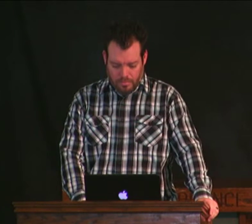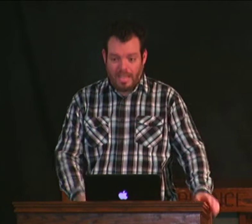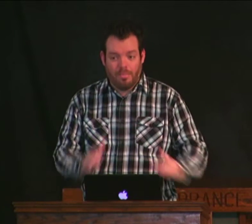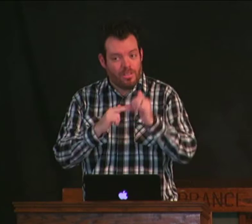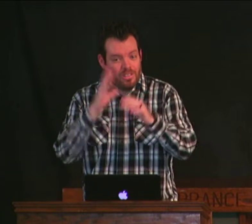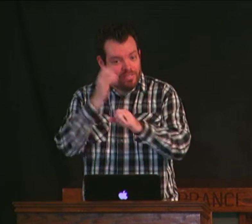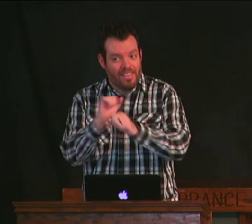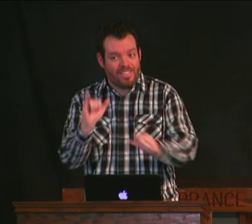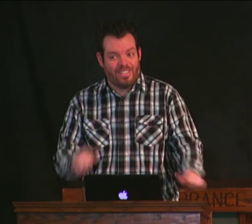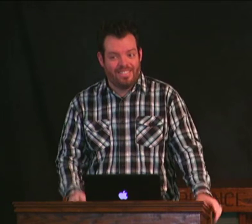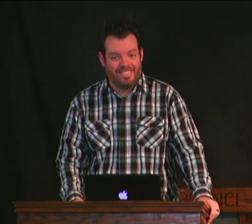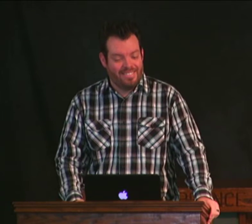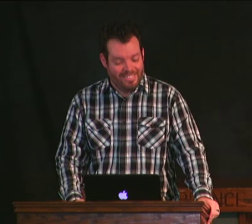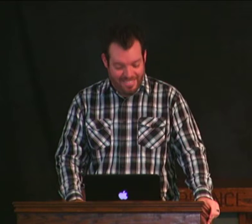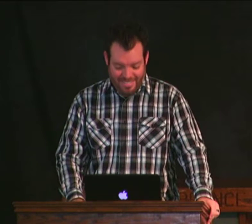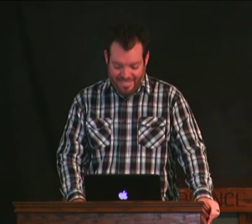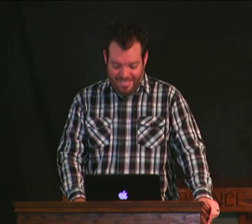And it builds your faith too.